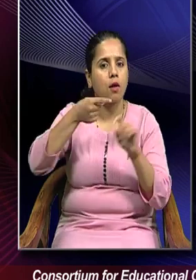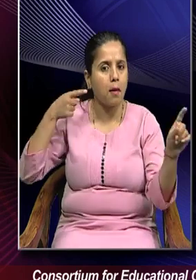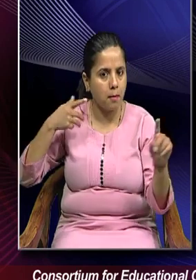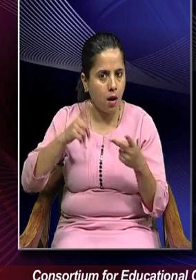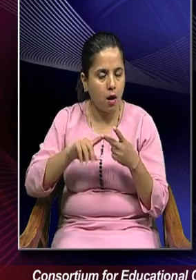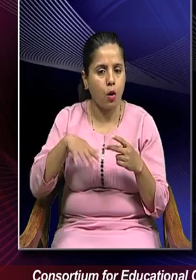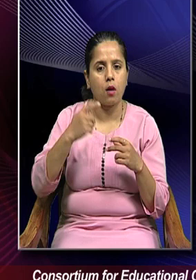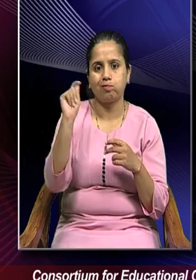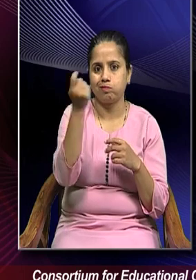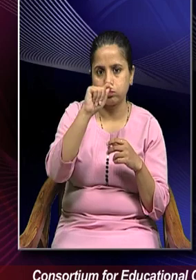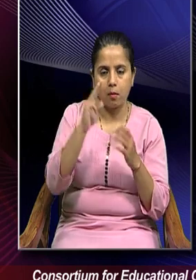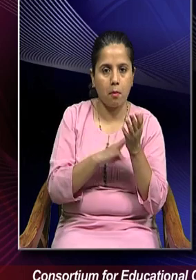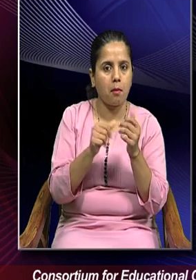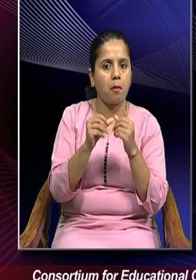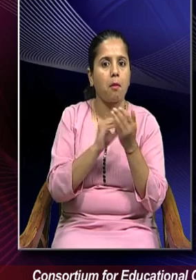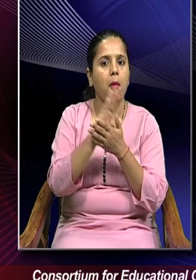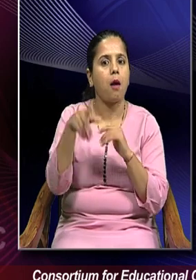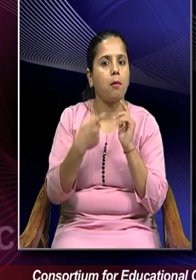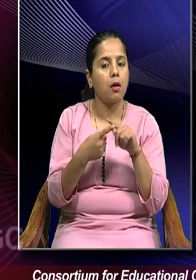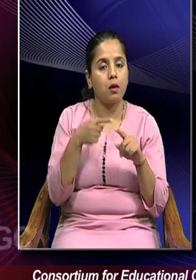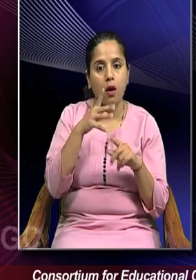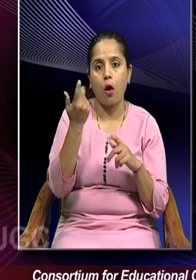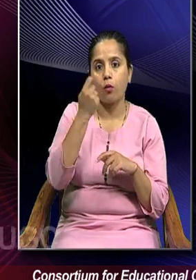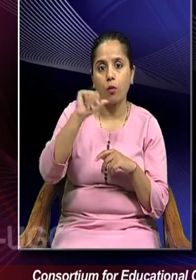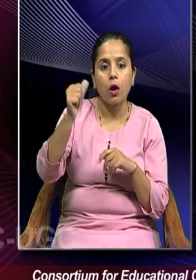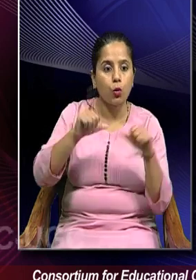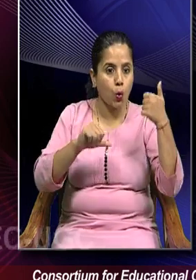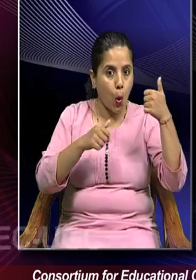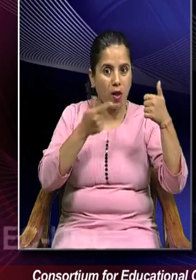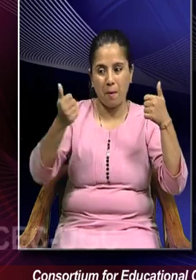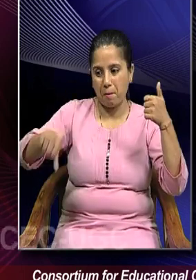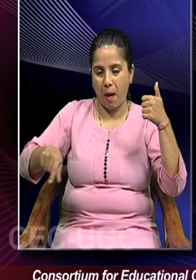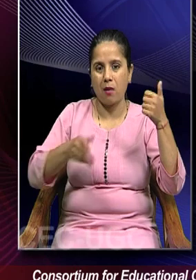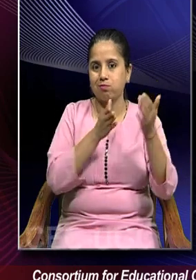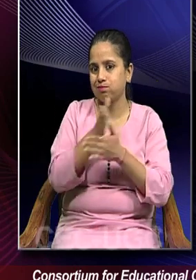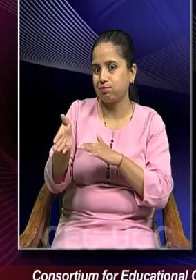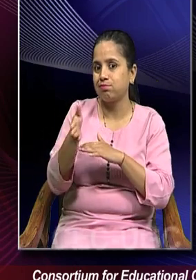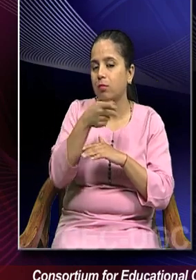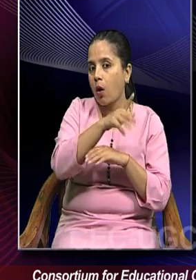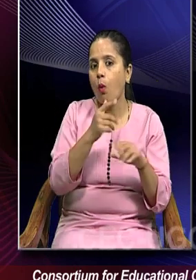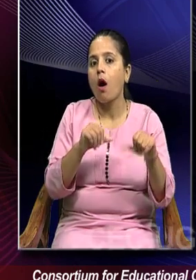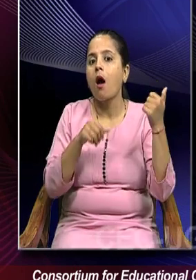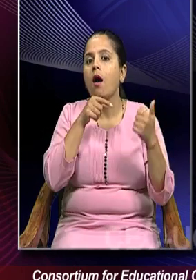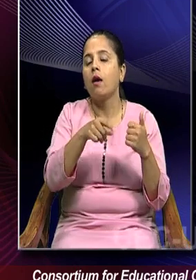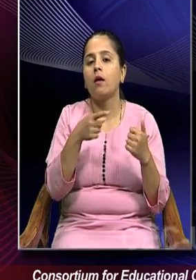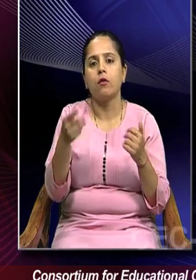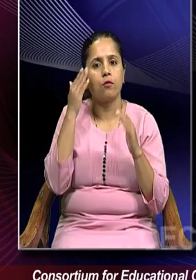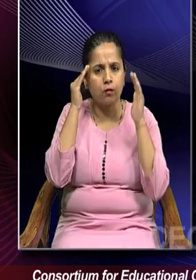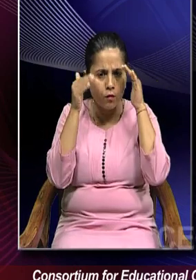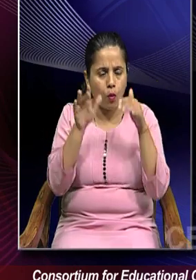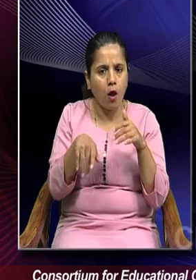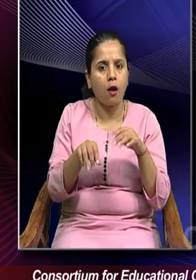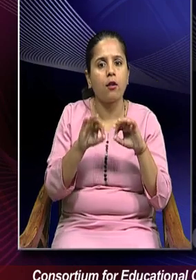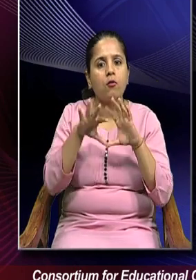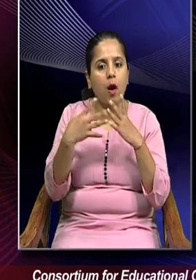of them, how they talk about the victory of good over evil. They also focus on the issue of joint